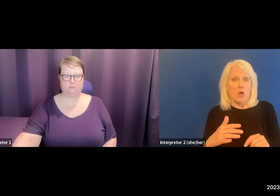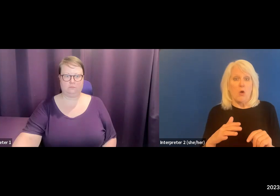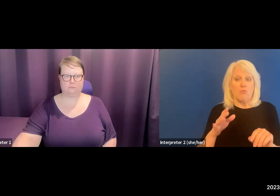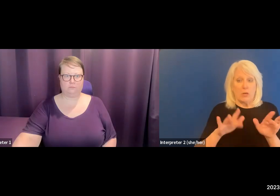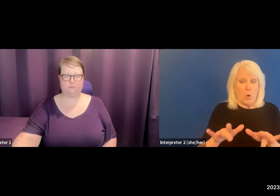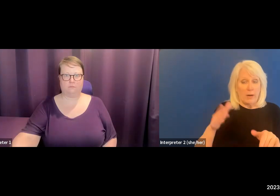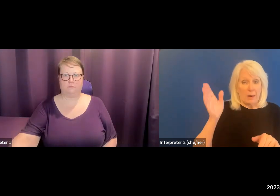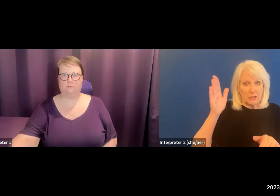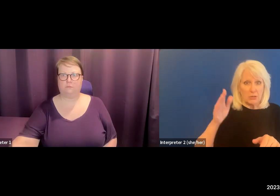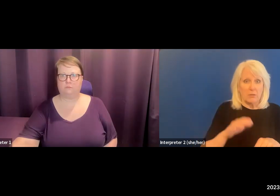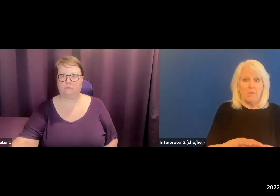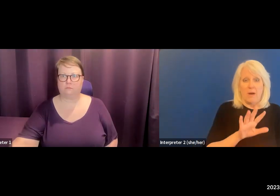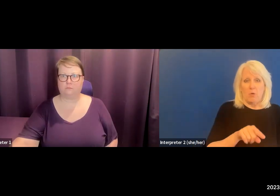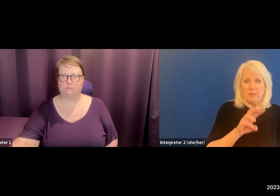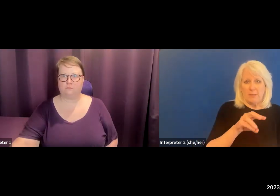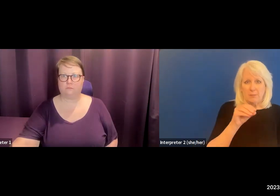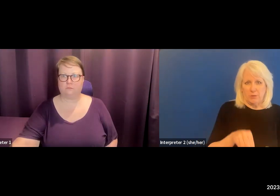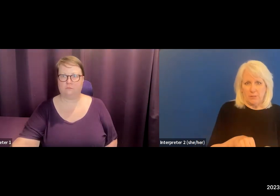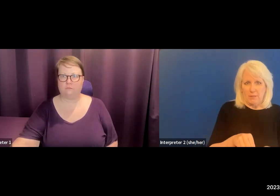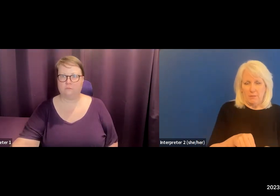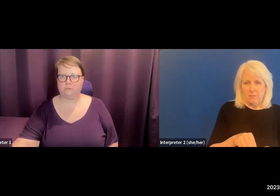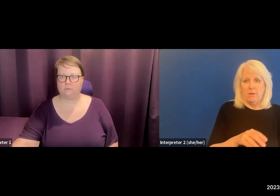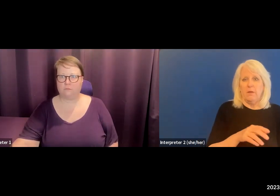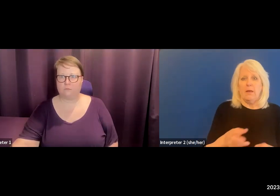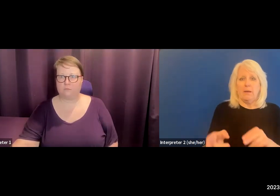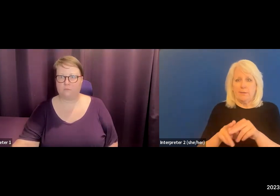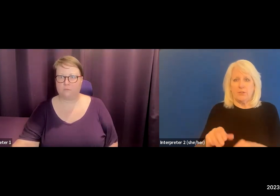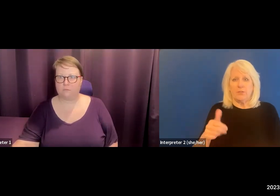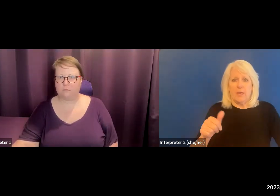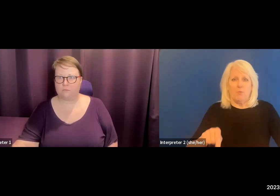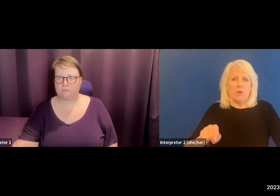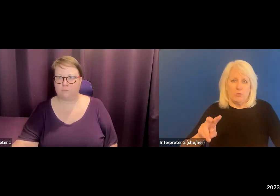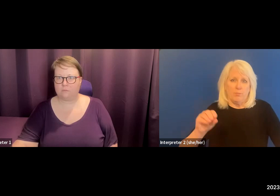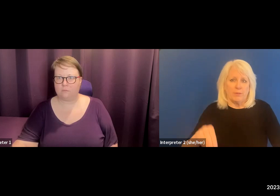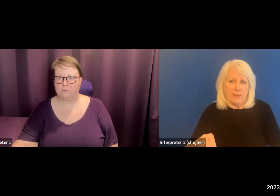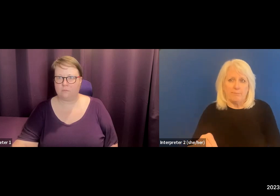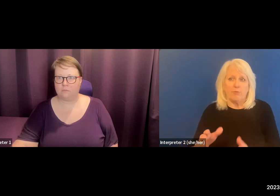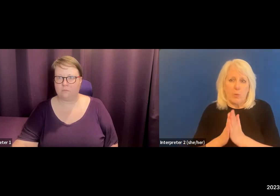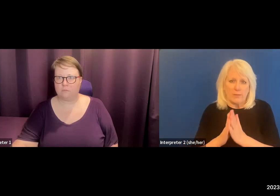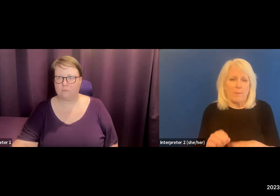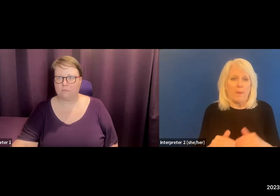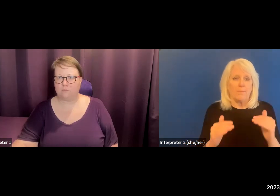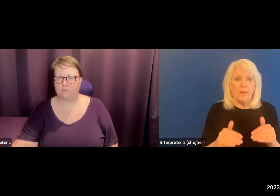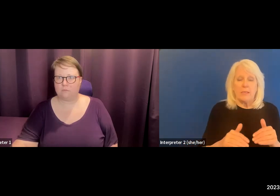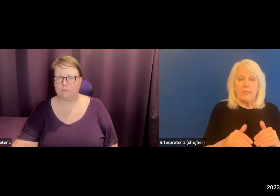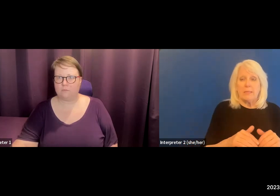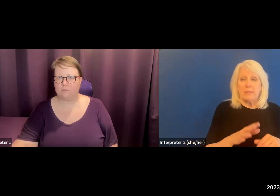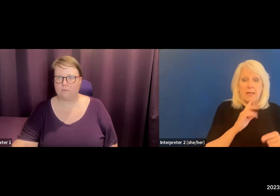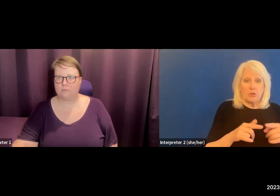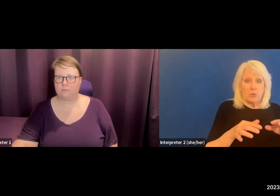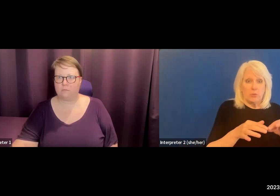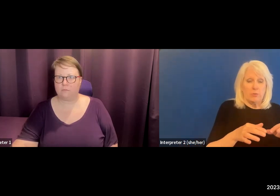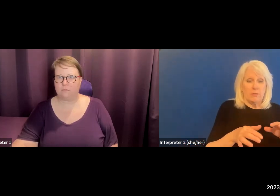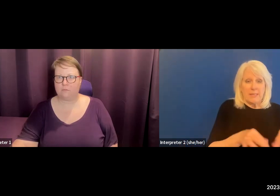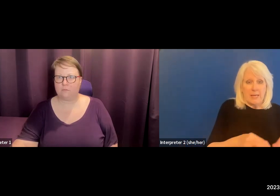an increase from 5.6% in 2019 to 10.2% in 2021. And text-to-speech /